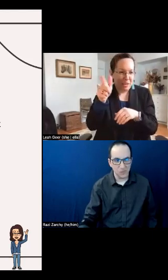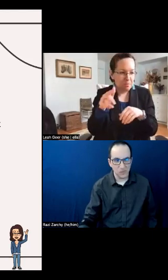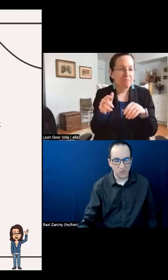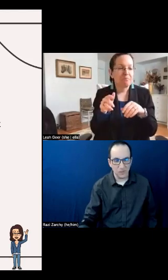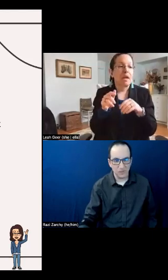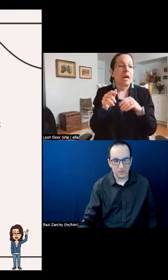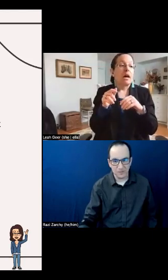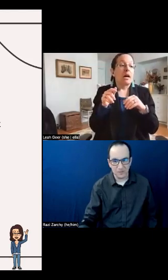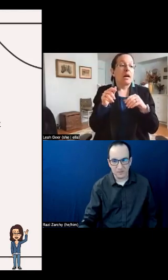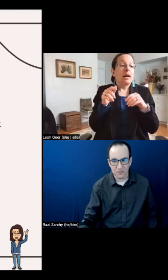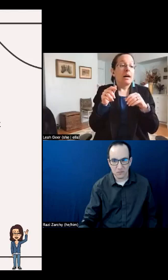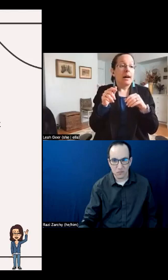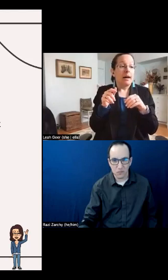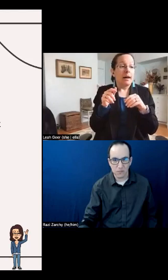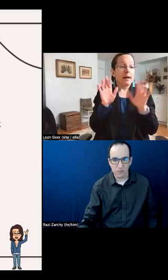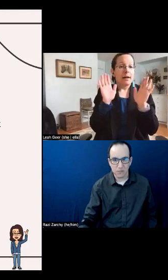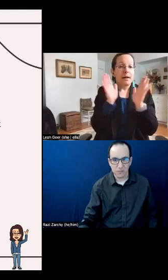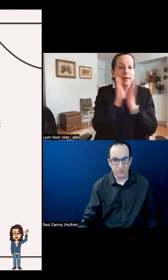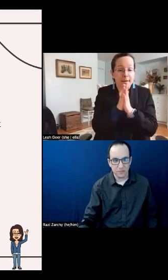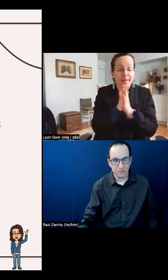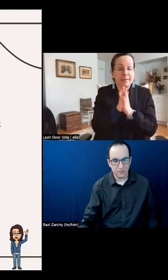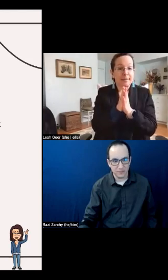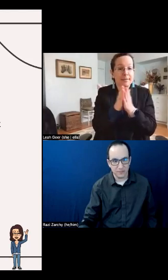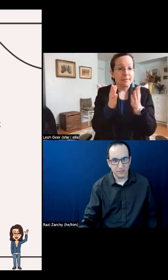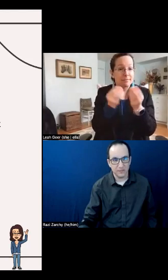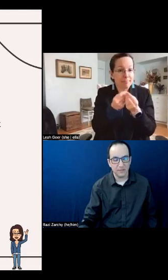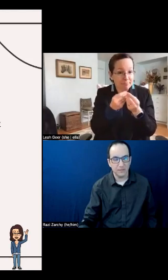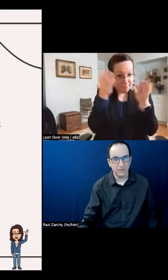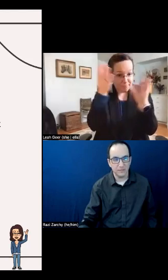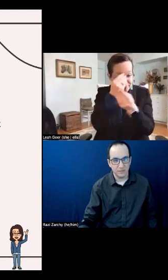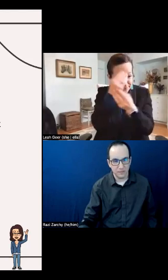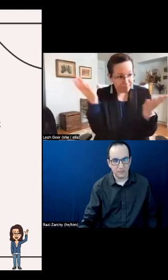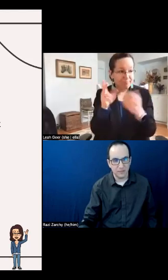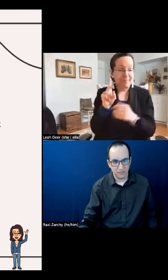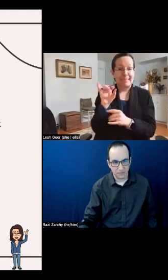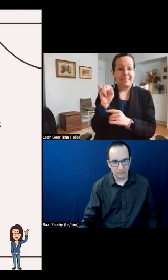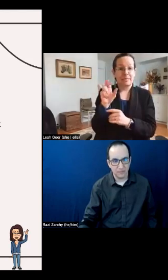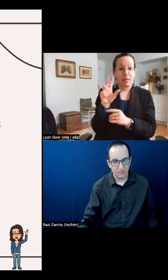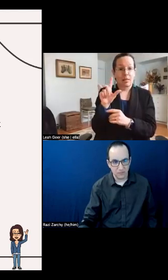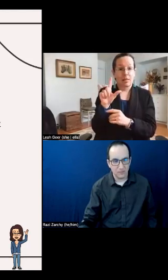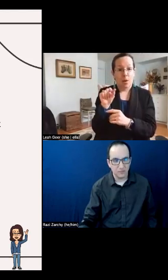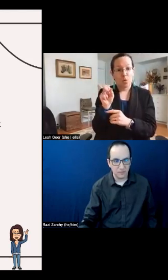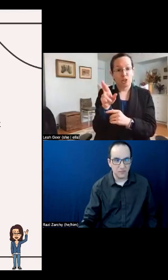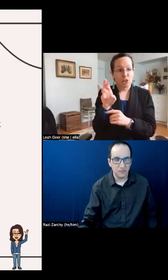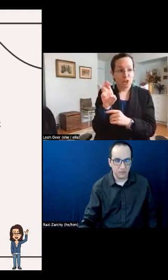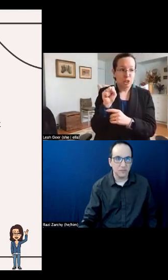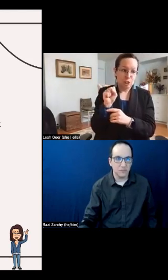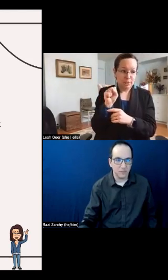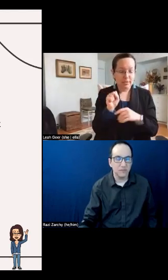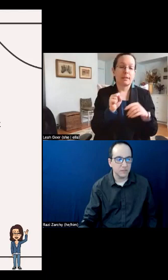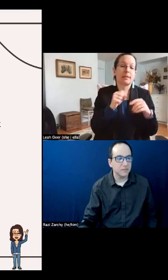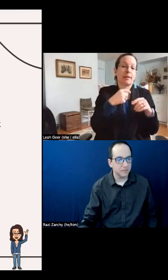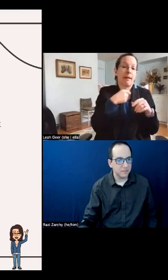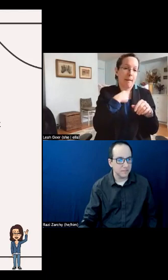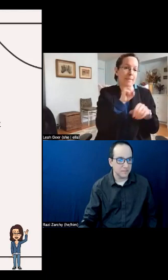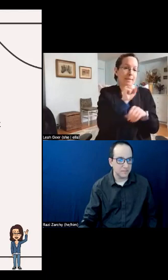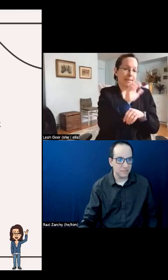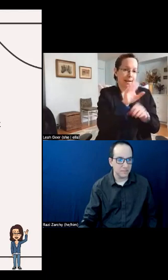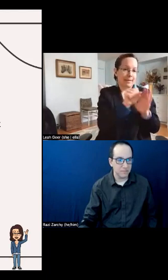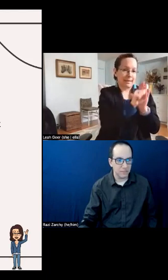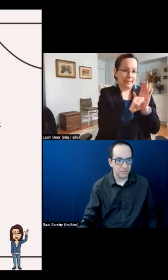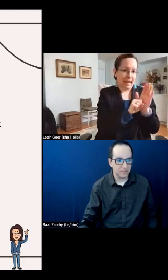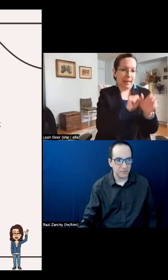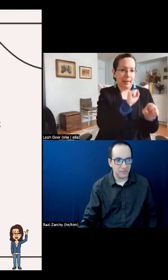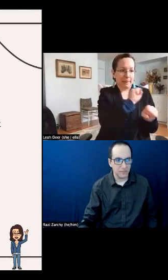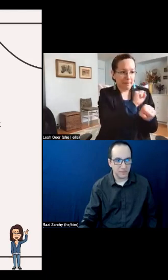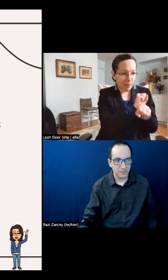altogether. You will, of course, at the end of this presentation, receive the slides, and you are welcome to dive into them further. We are required to share with you